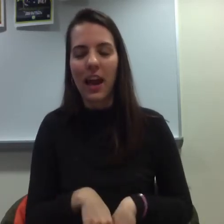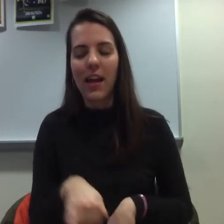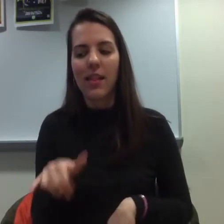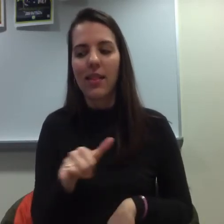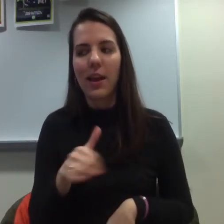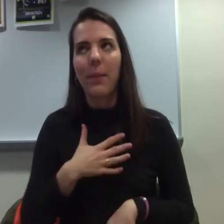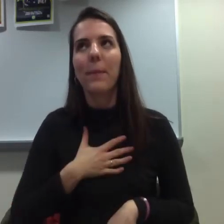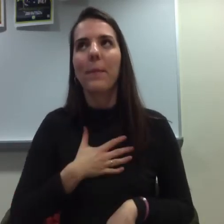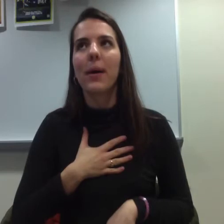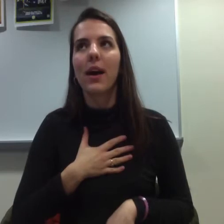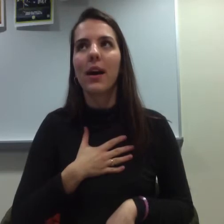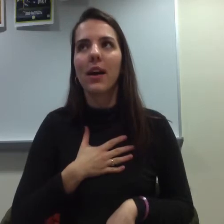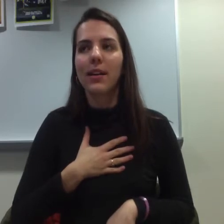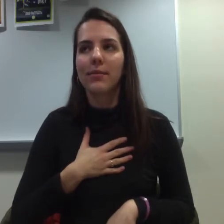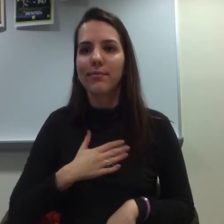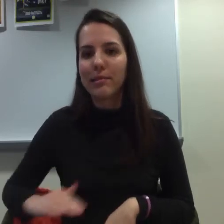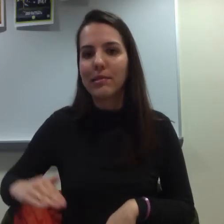meal together.